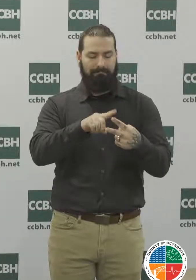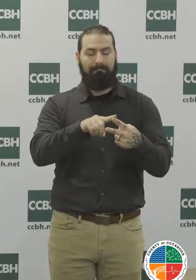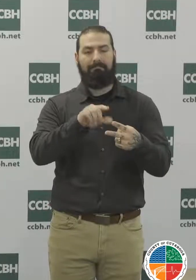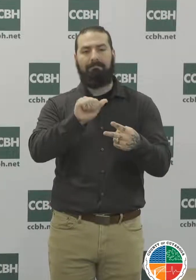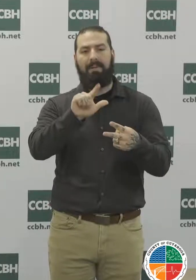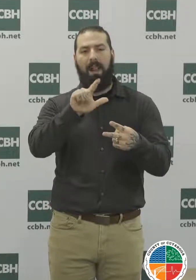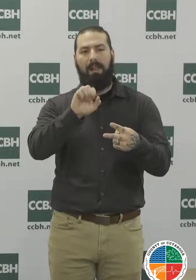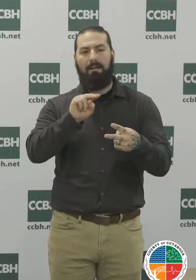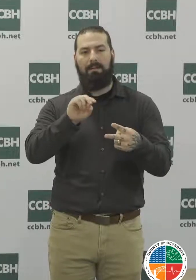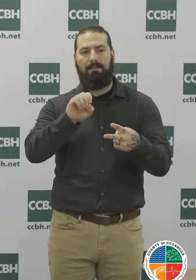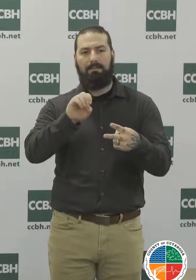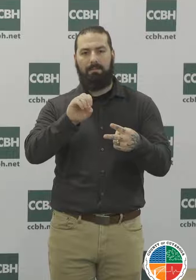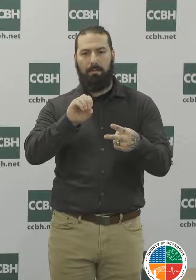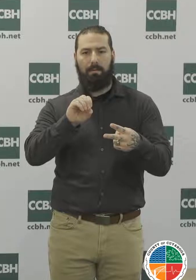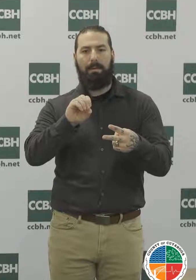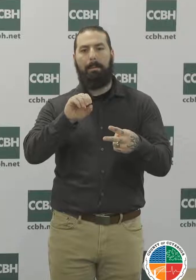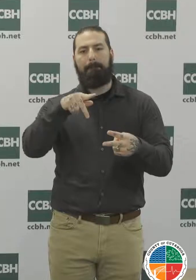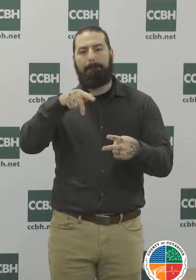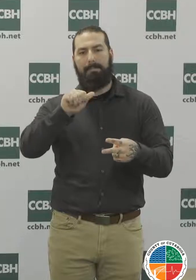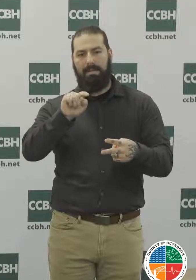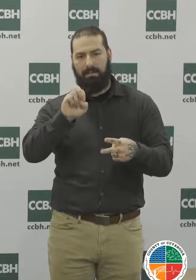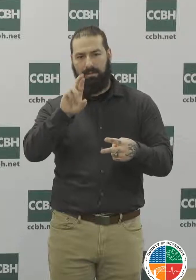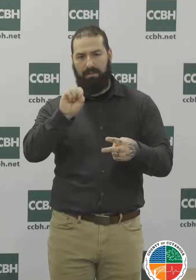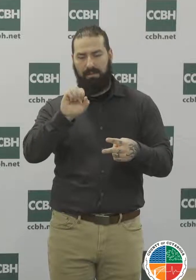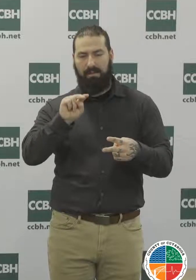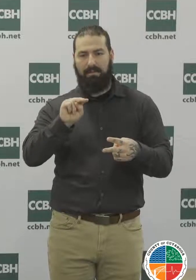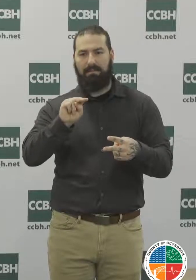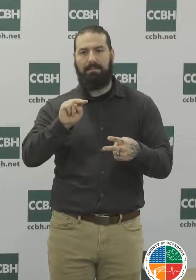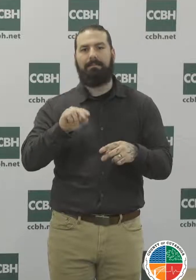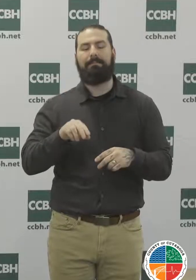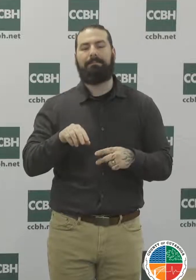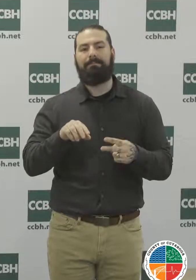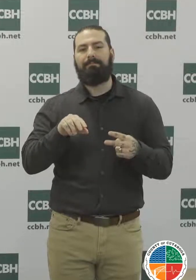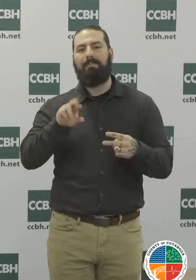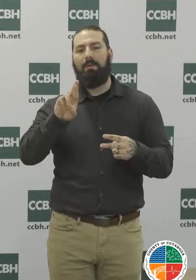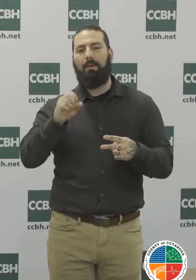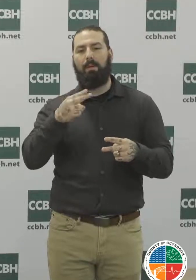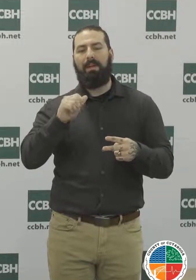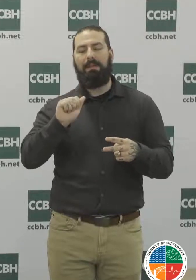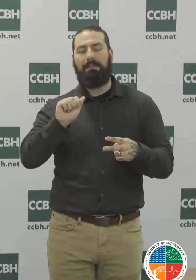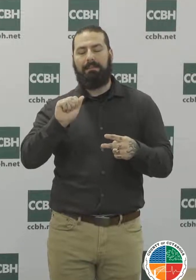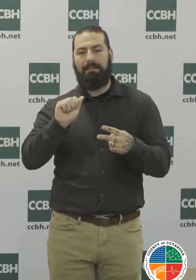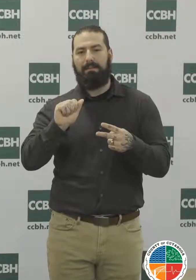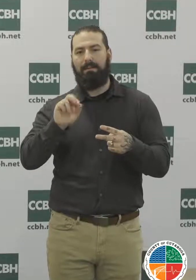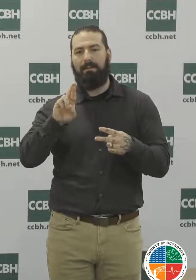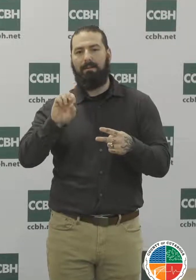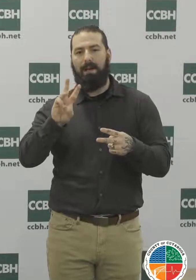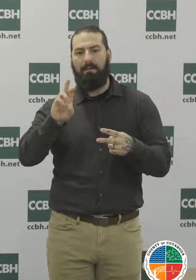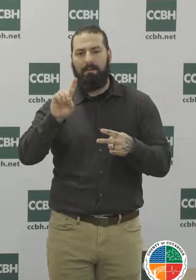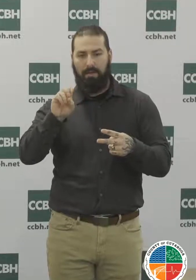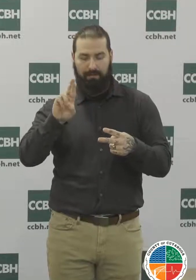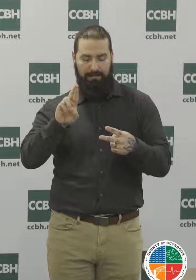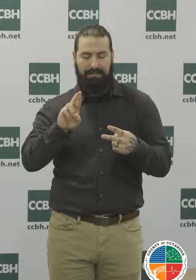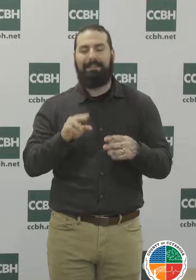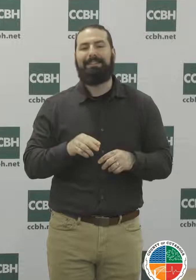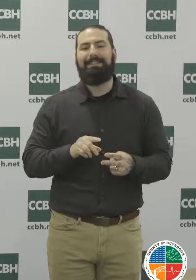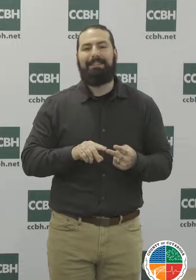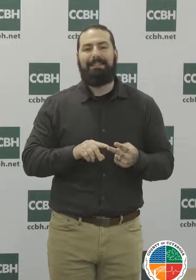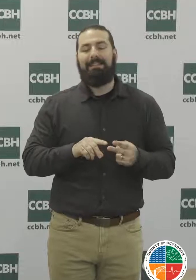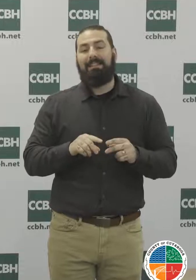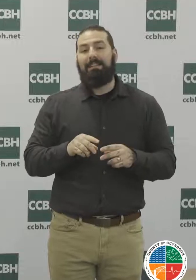Alonzo Patterson and Dr. Rhea Rouser, who believed, I don't know why, in a naive white kid in our early